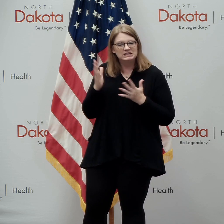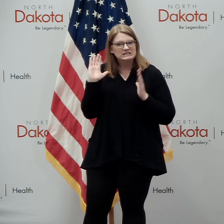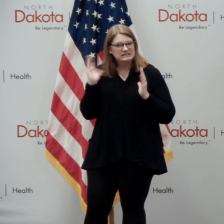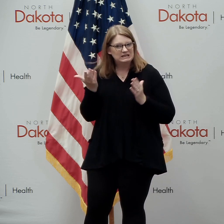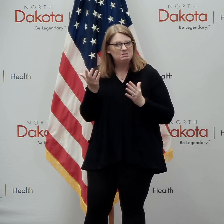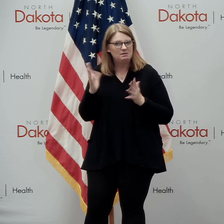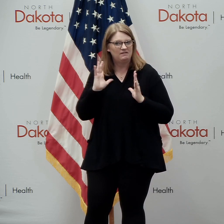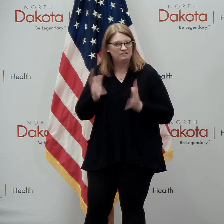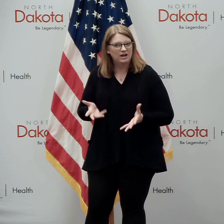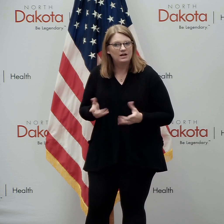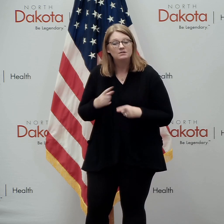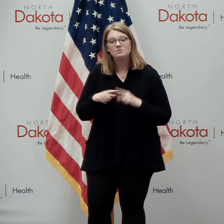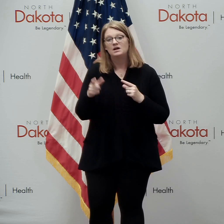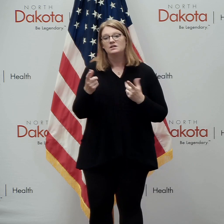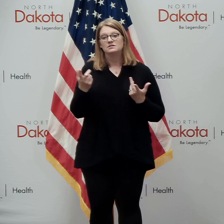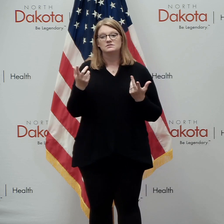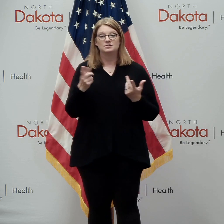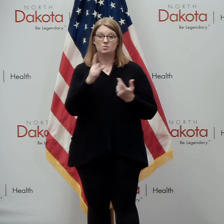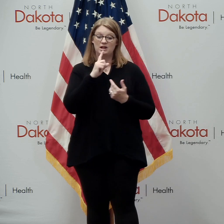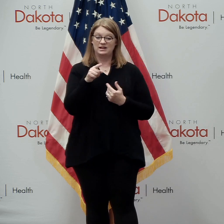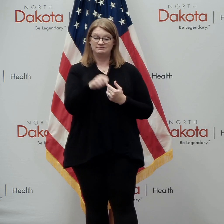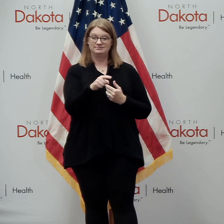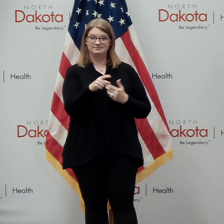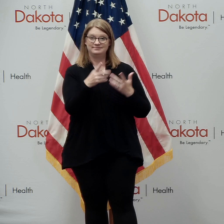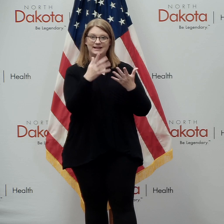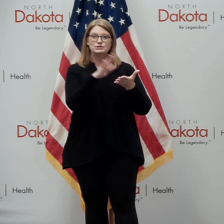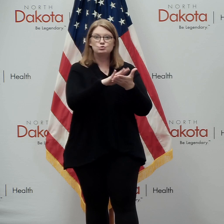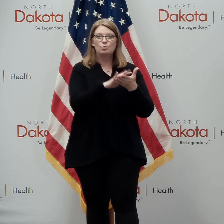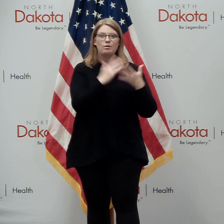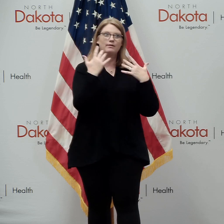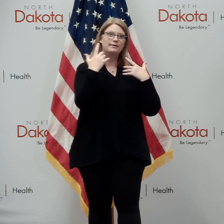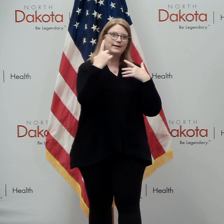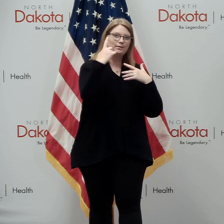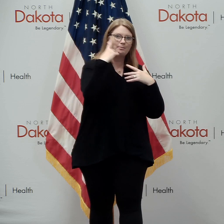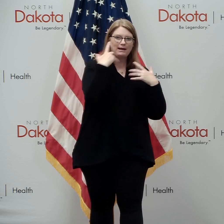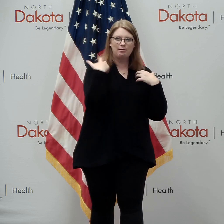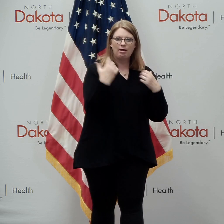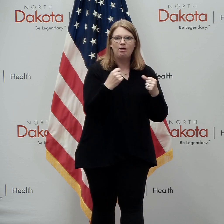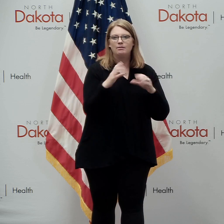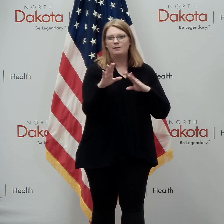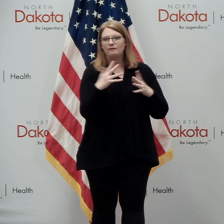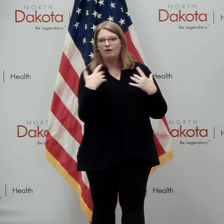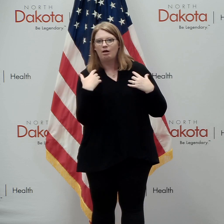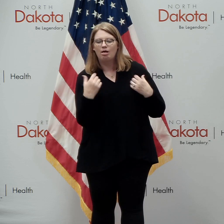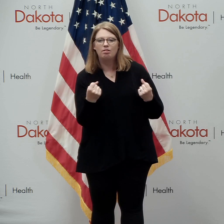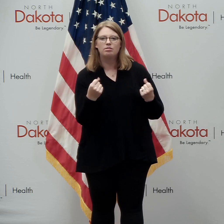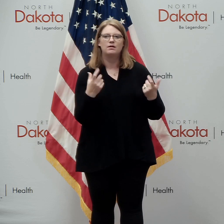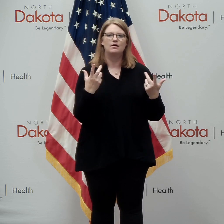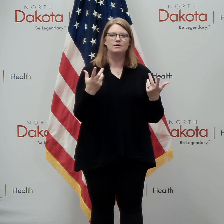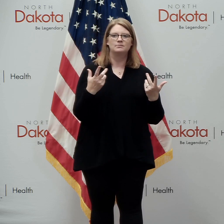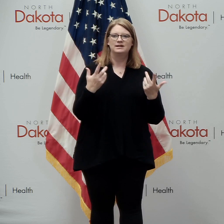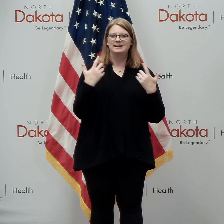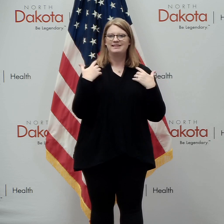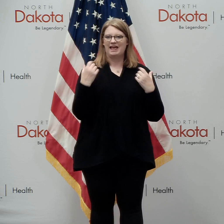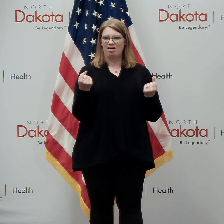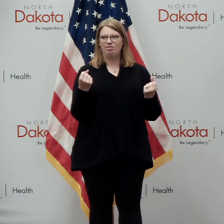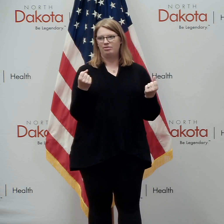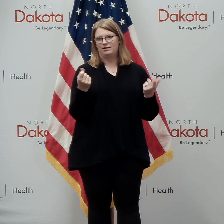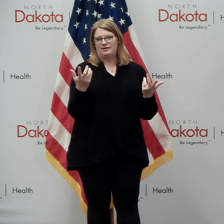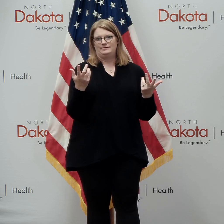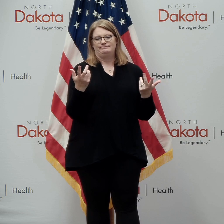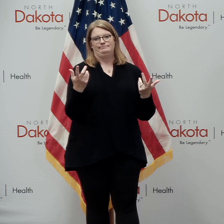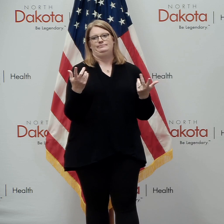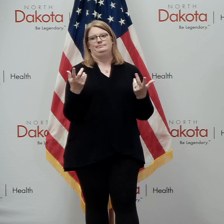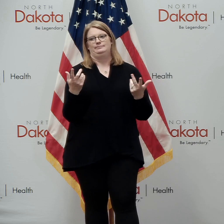There's lots of other health benefits, whether it is mental health, behavioral health, or the health and sanity of